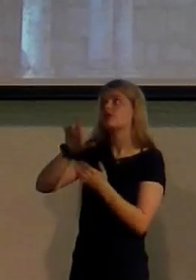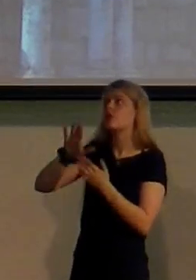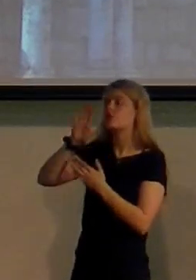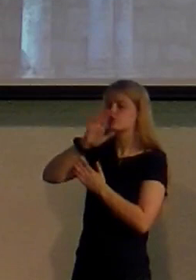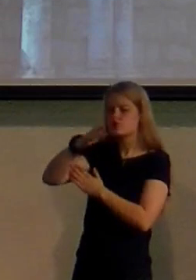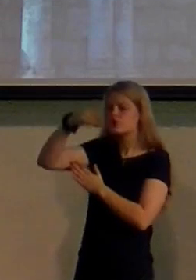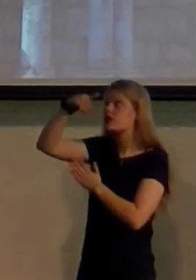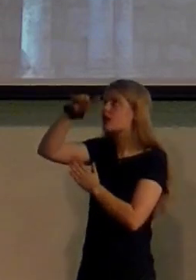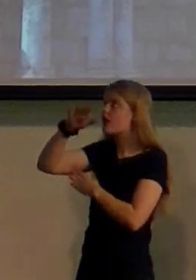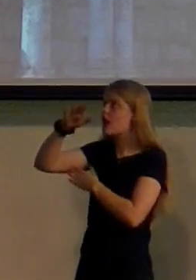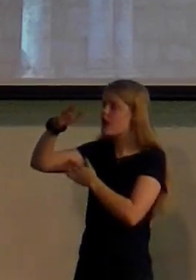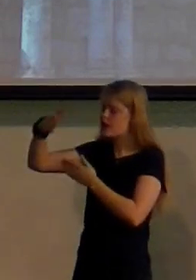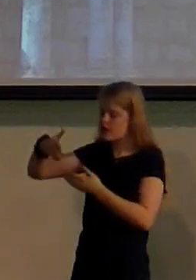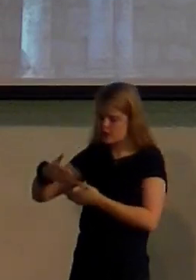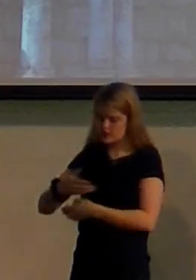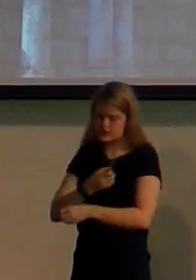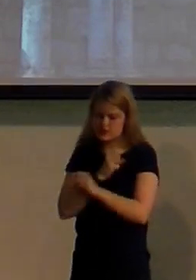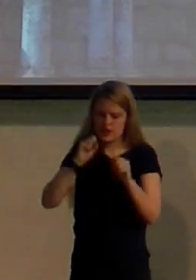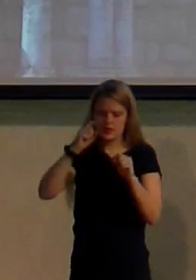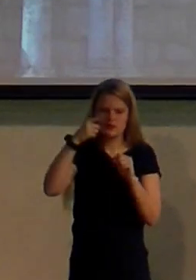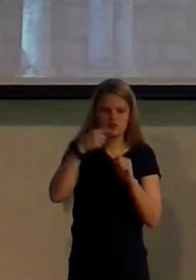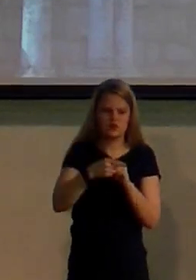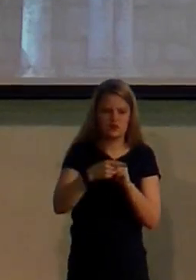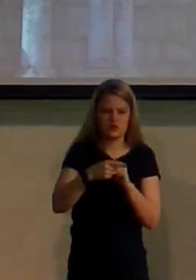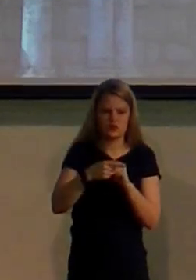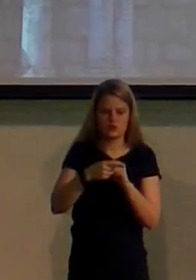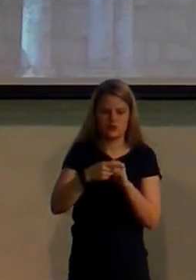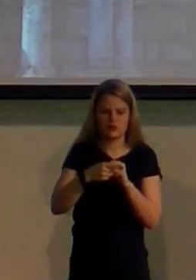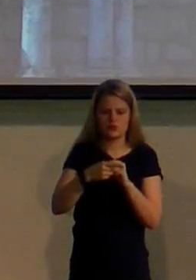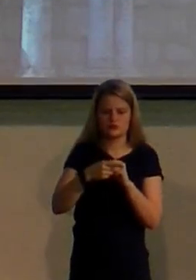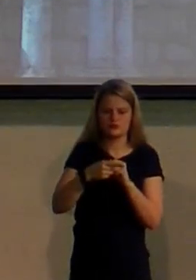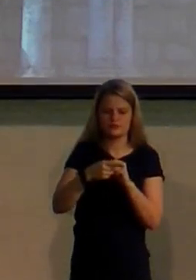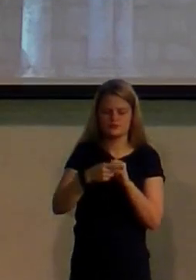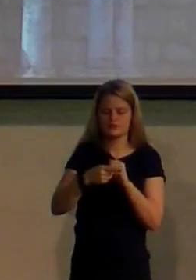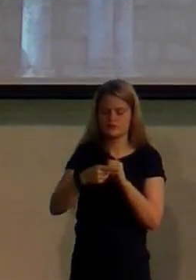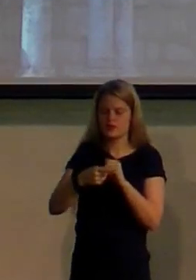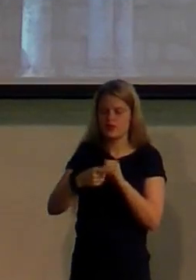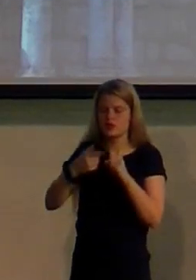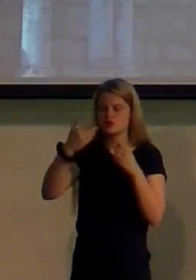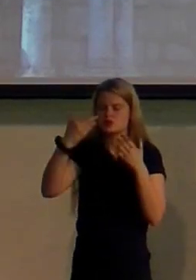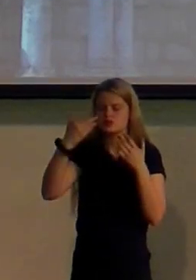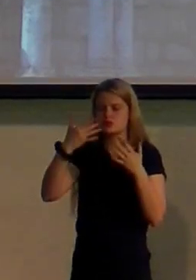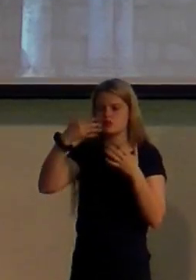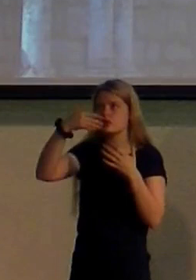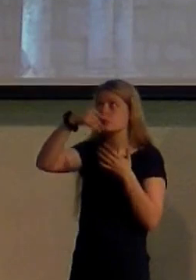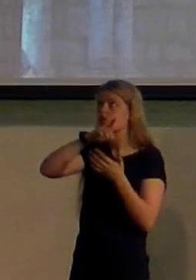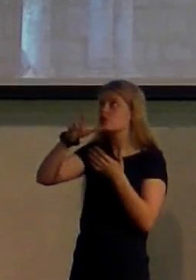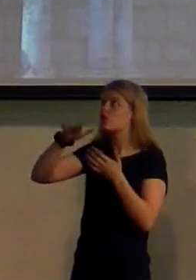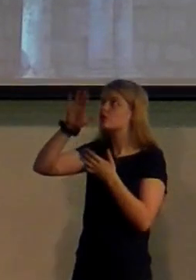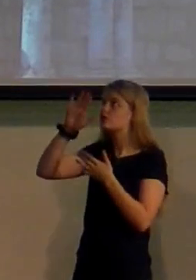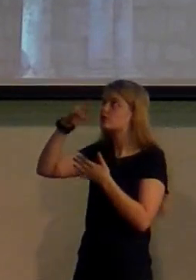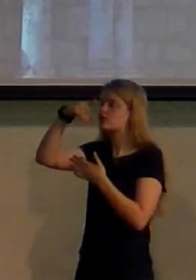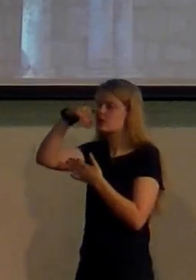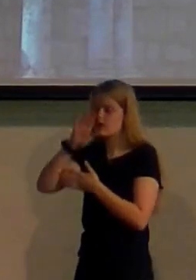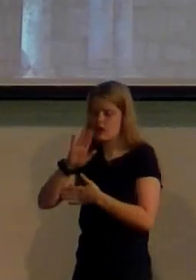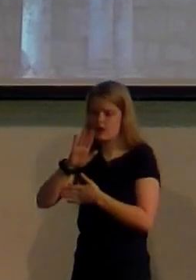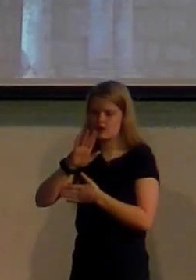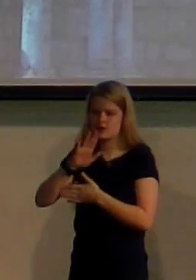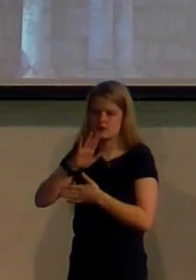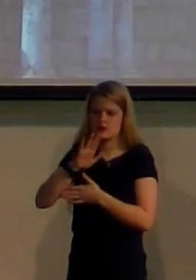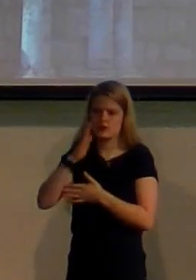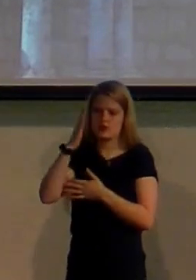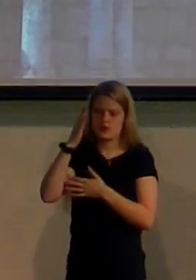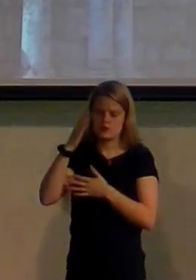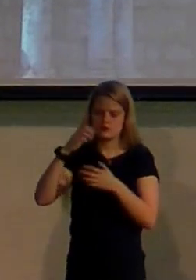God brought you out of there with a mighty hand and an outstretched arm. Therefore the Lord your God commanded you to observe the Sabbath